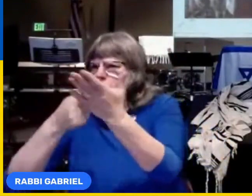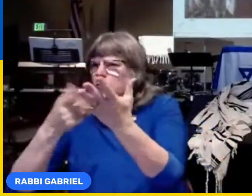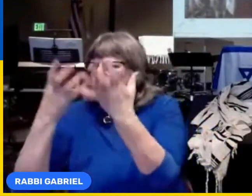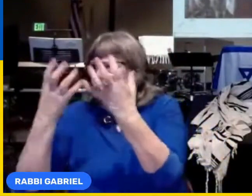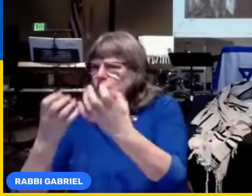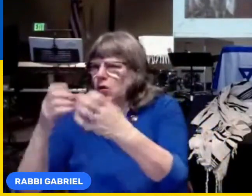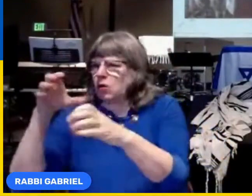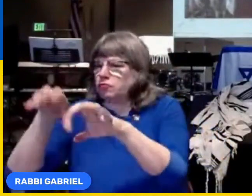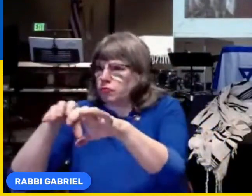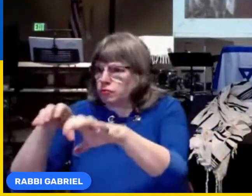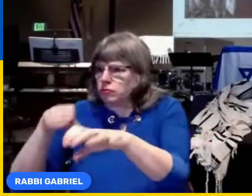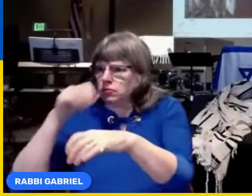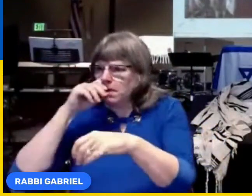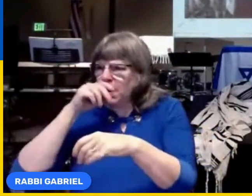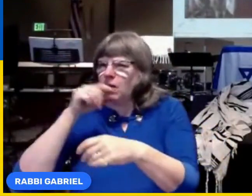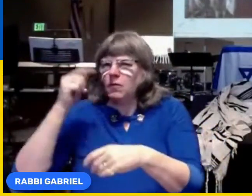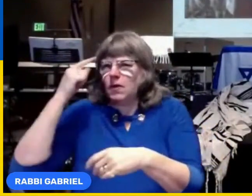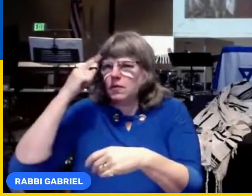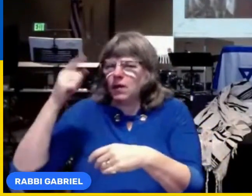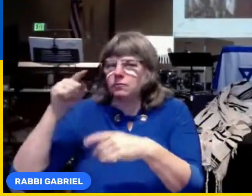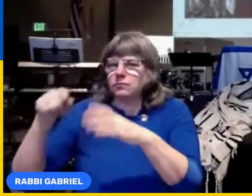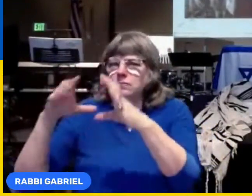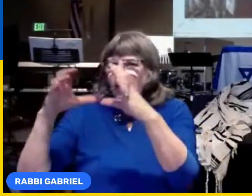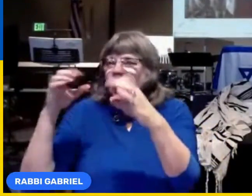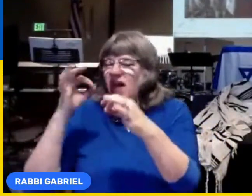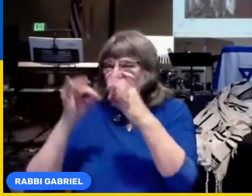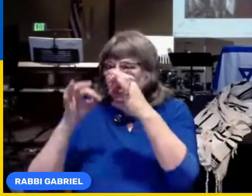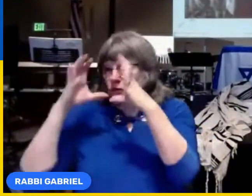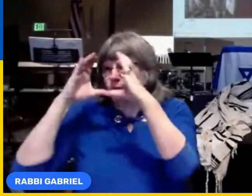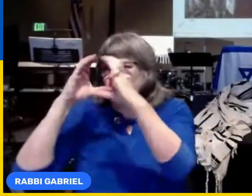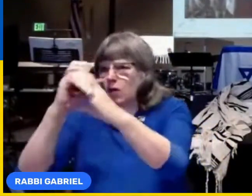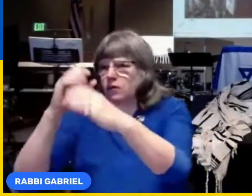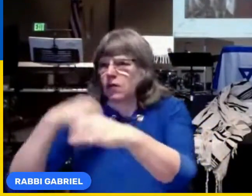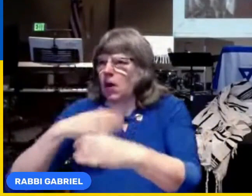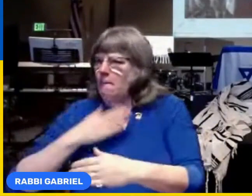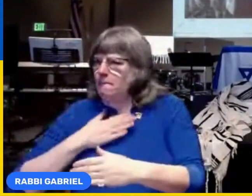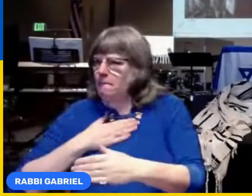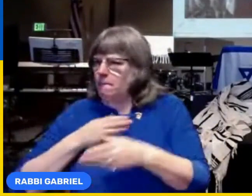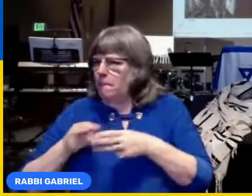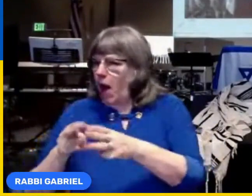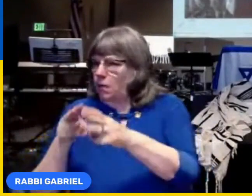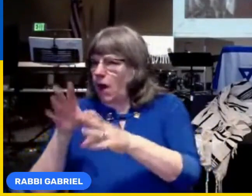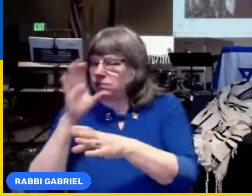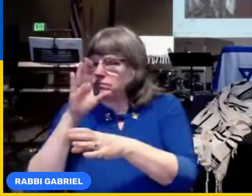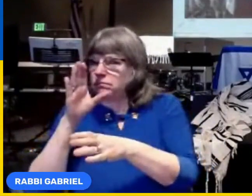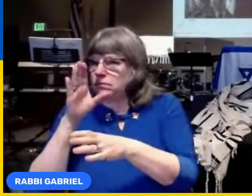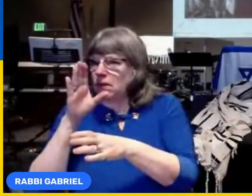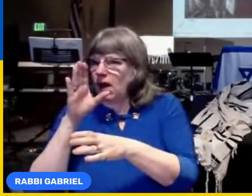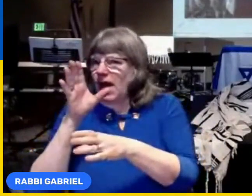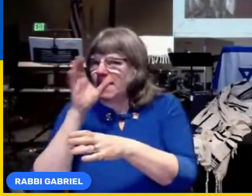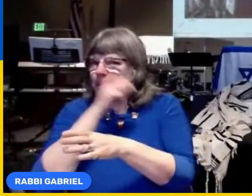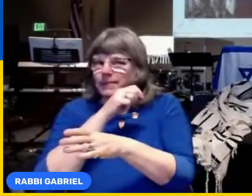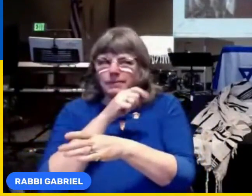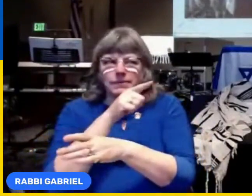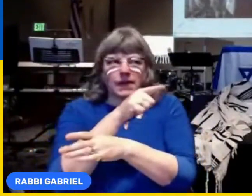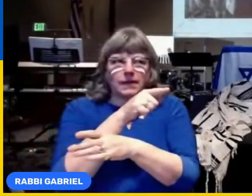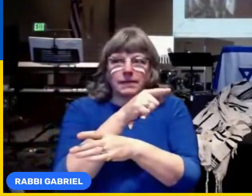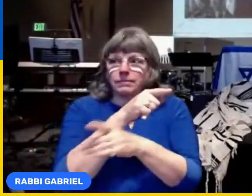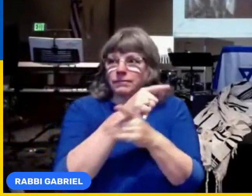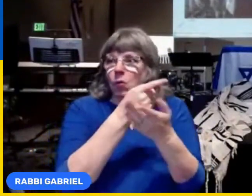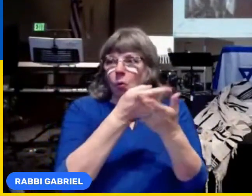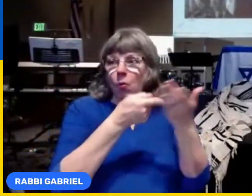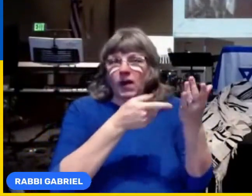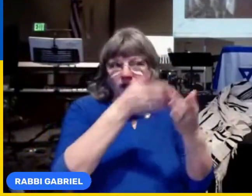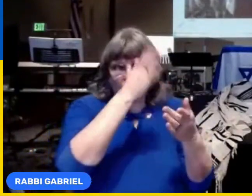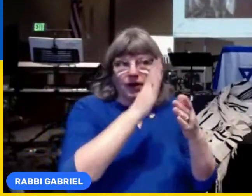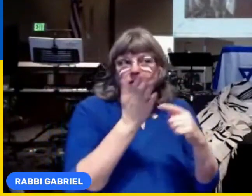on what we think we ought to do, that we push away that little voice that sometimes tells